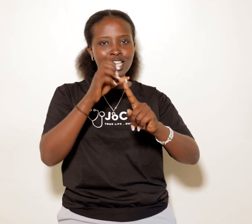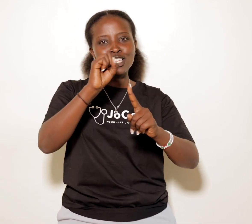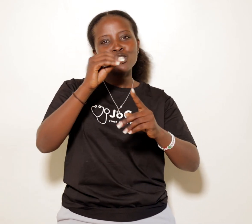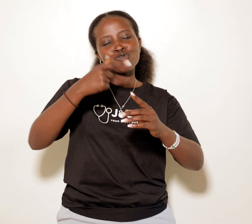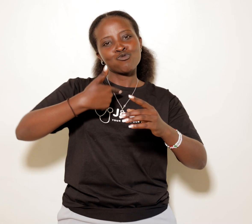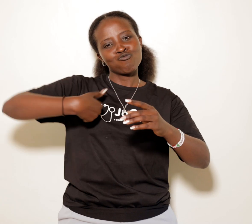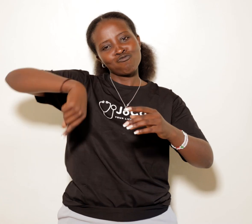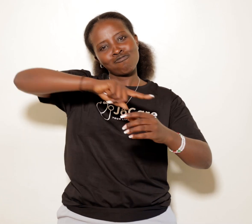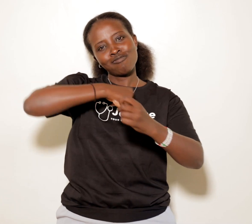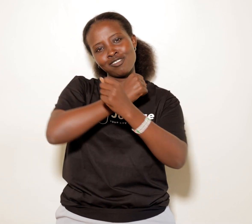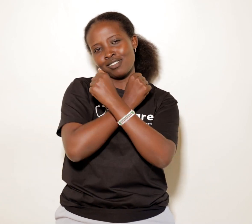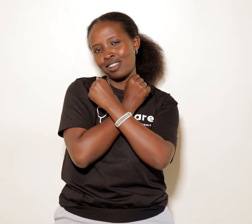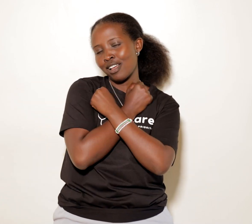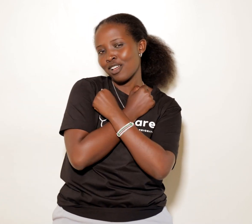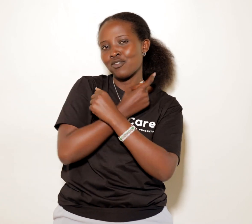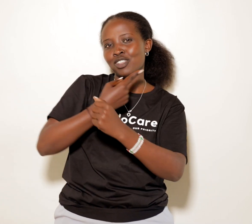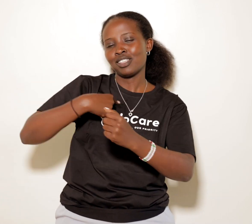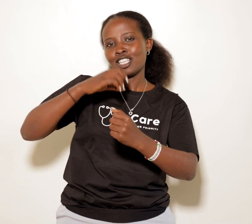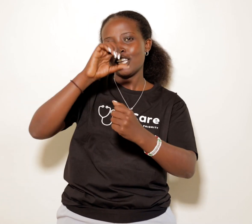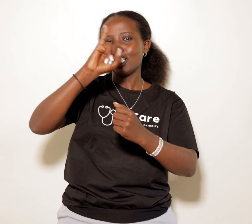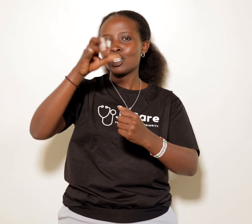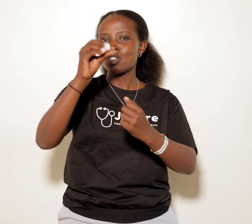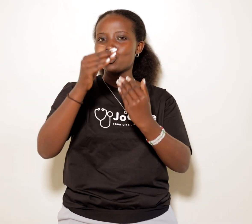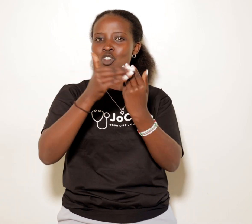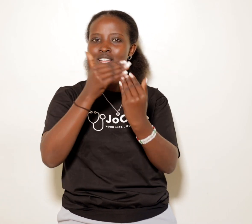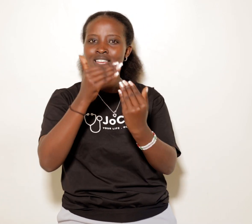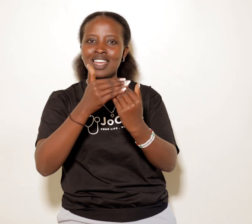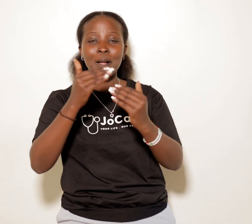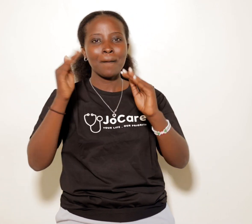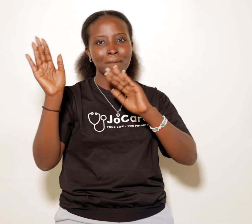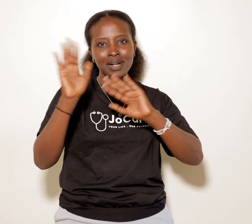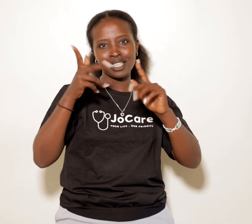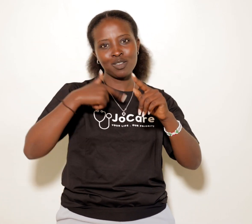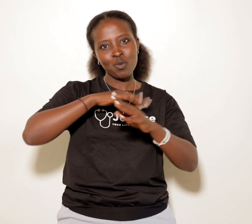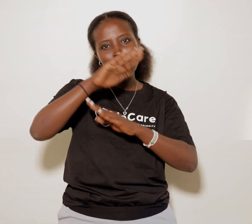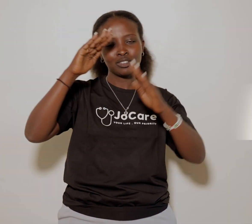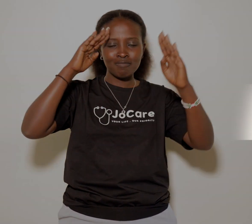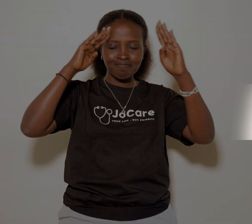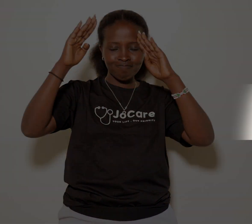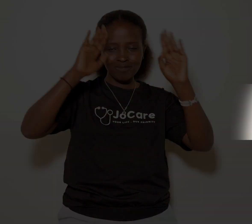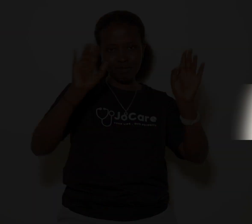love you, we are loving you in Joke here. I'm called Shaddai. Thank you very much. Ciao, ciao.